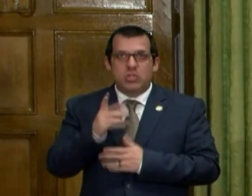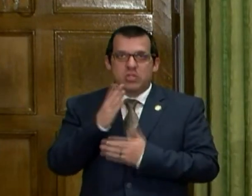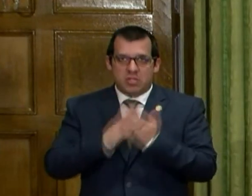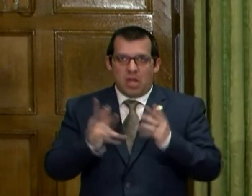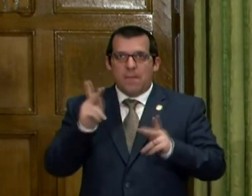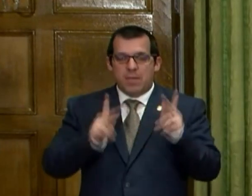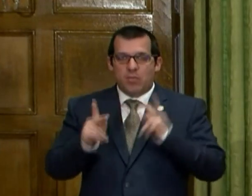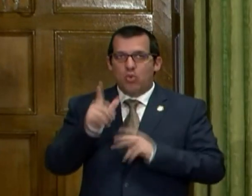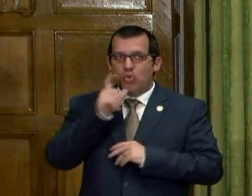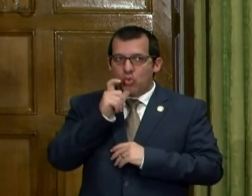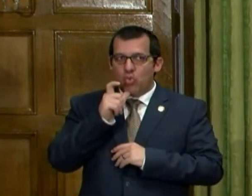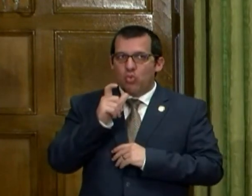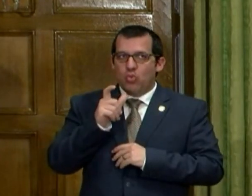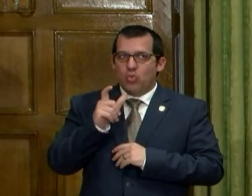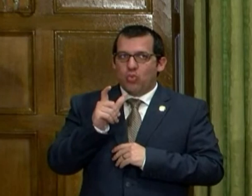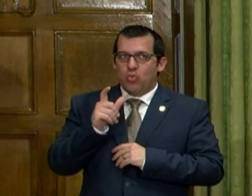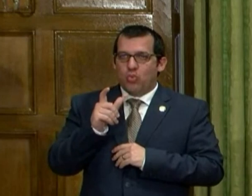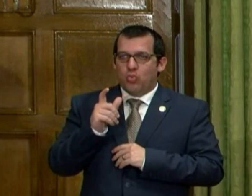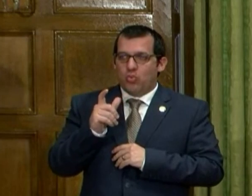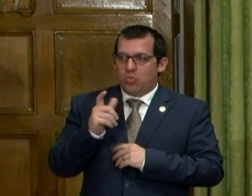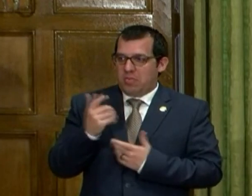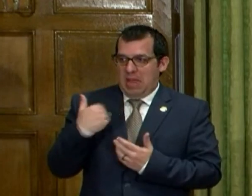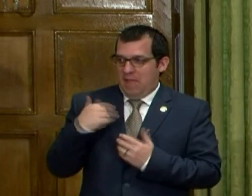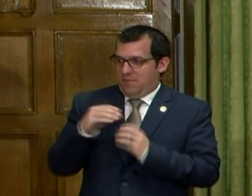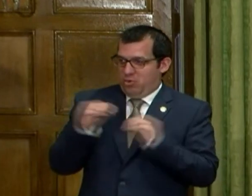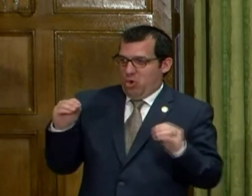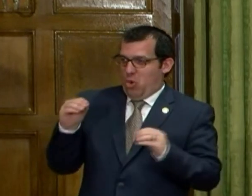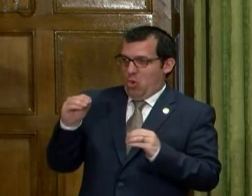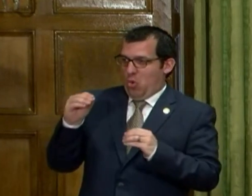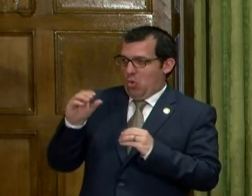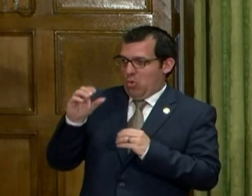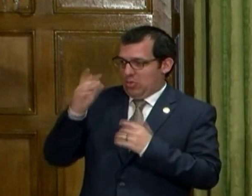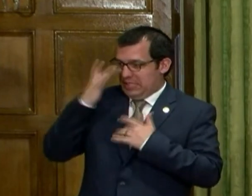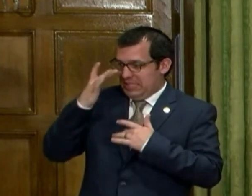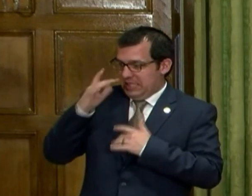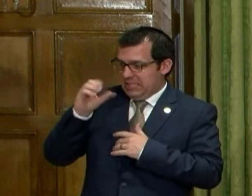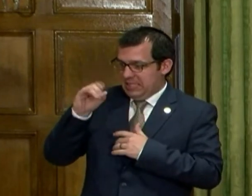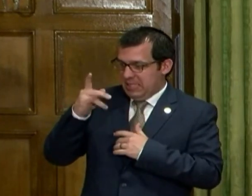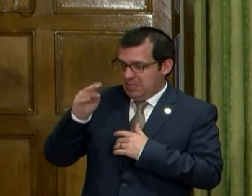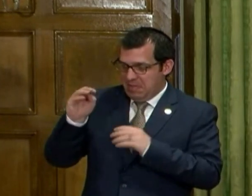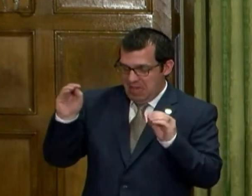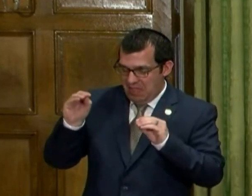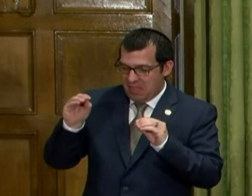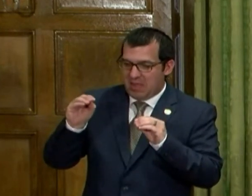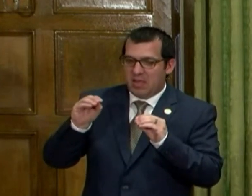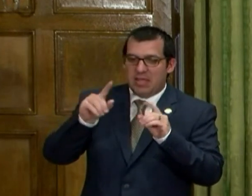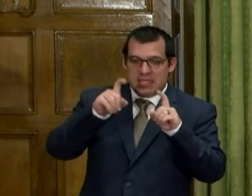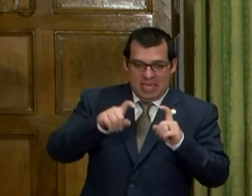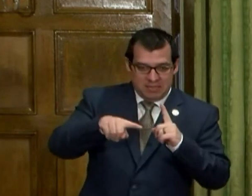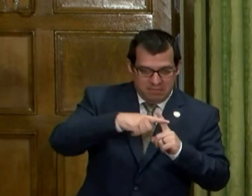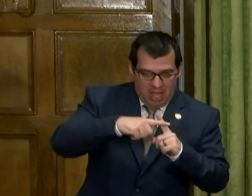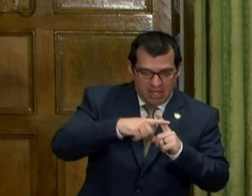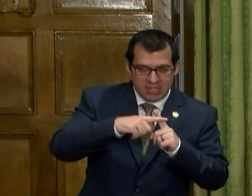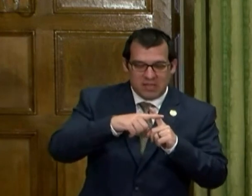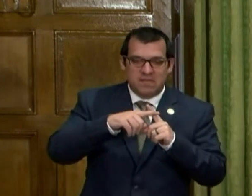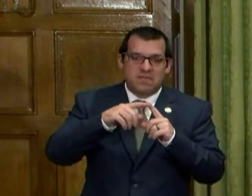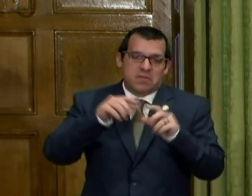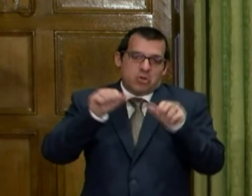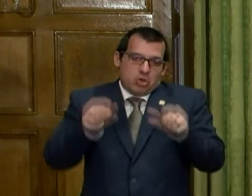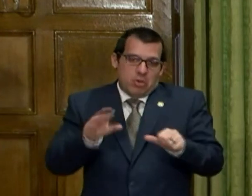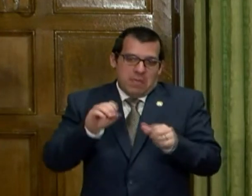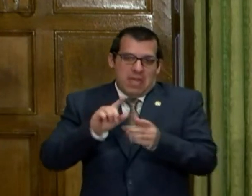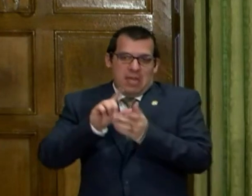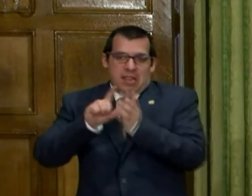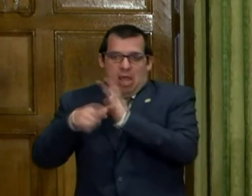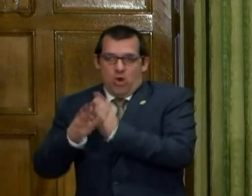some people who will initially have no symptoms, but will test positive, and then they may go on to develop symptoms